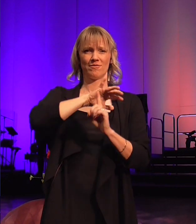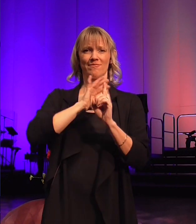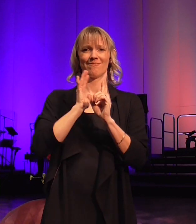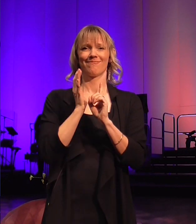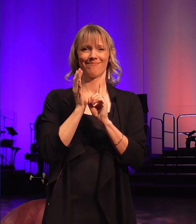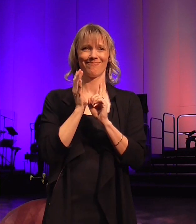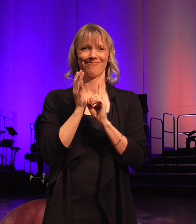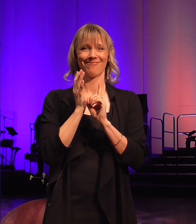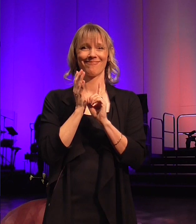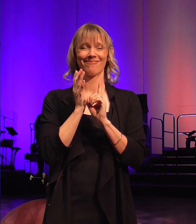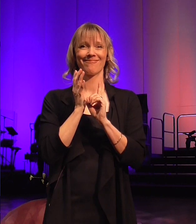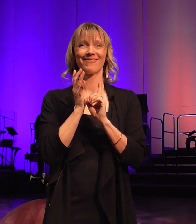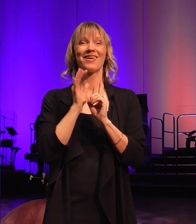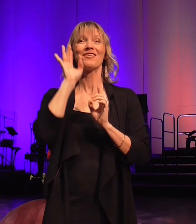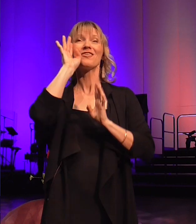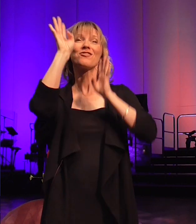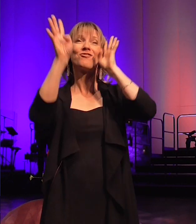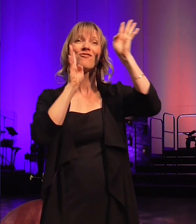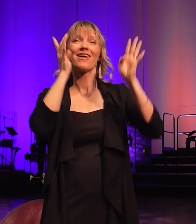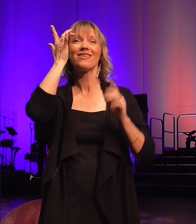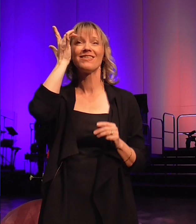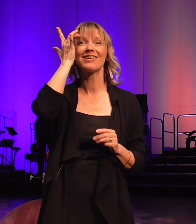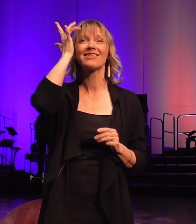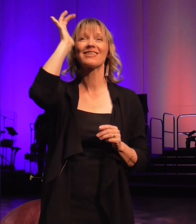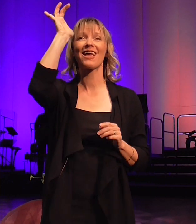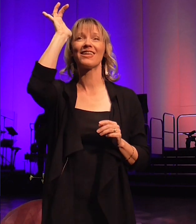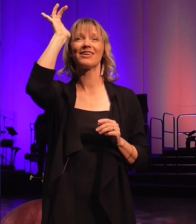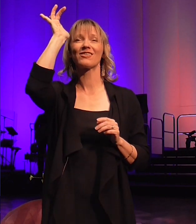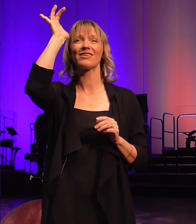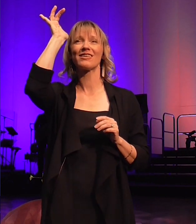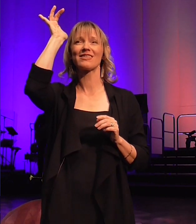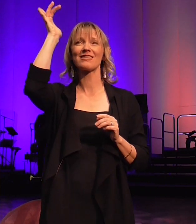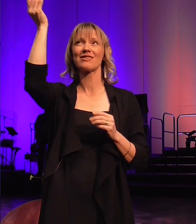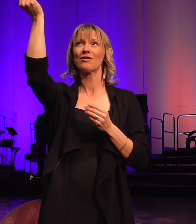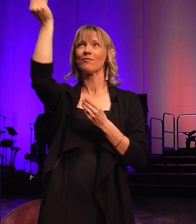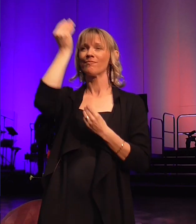And there is a creative intelligence that moves in,